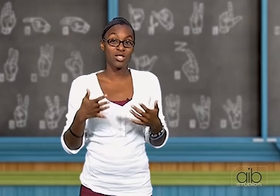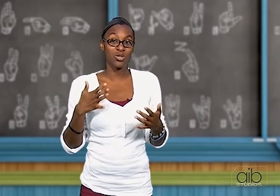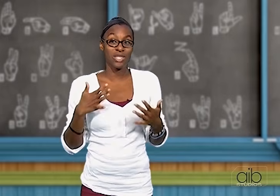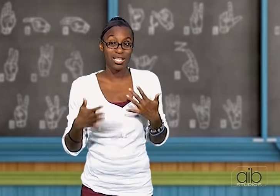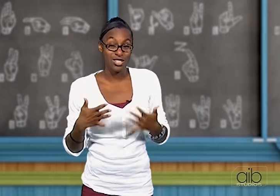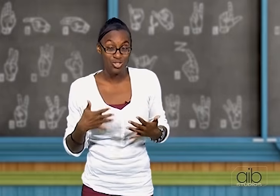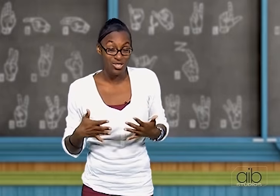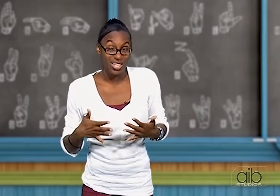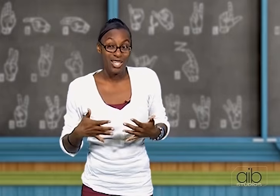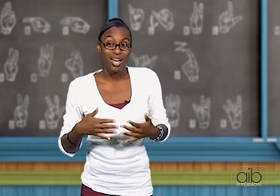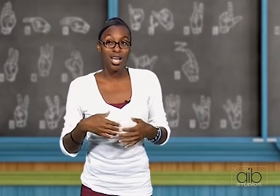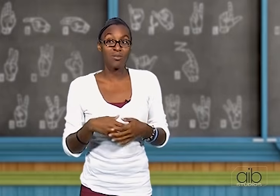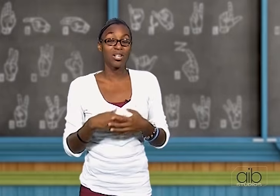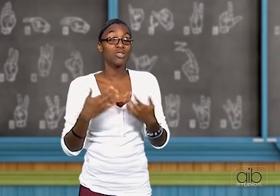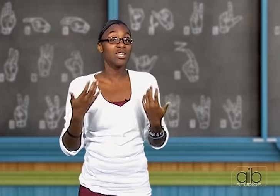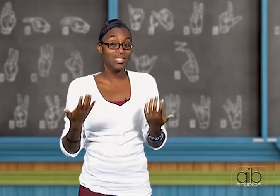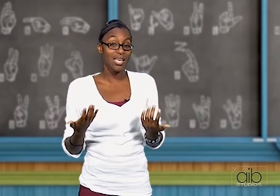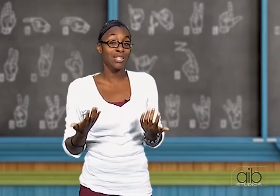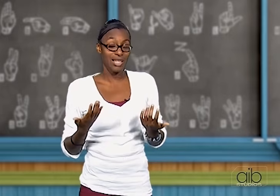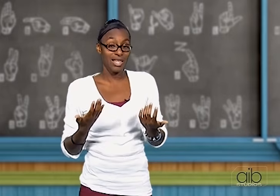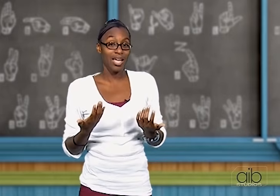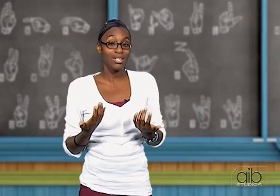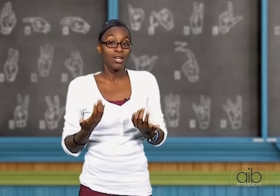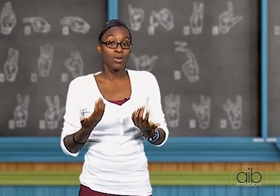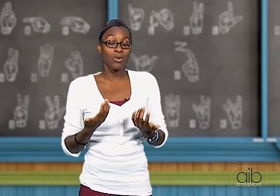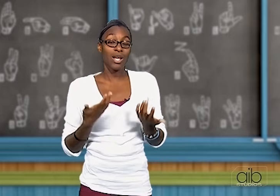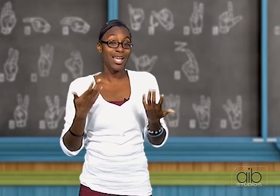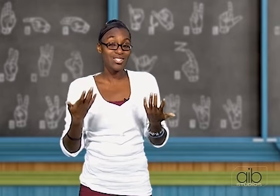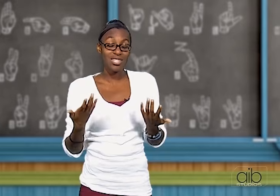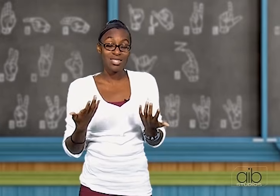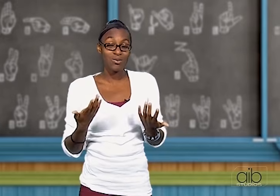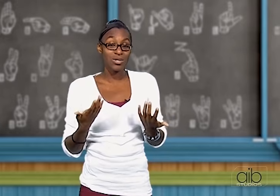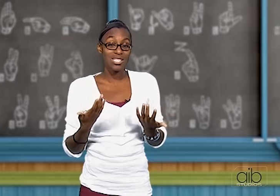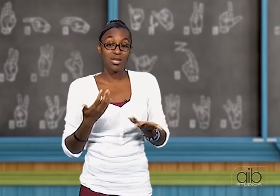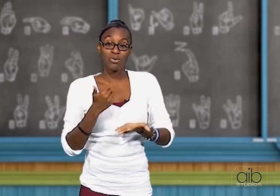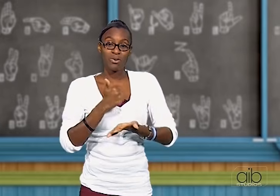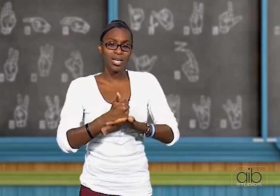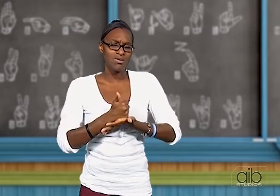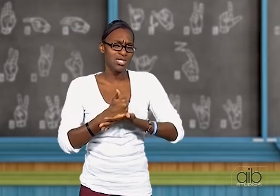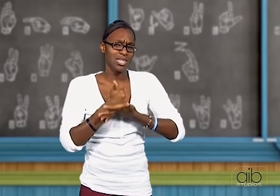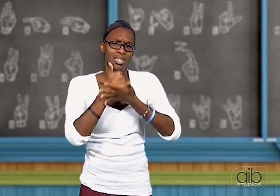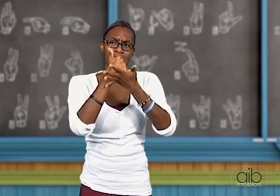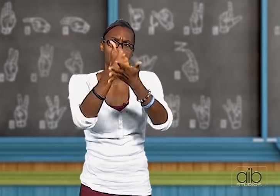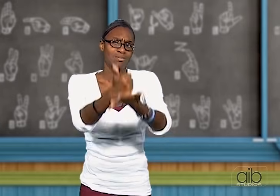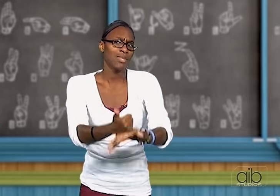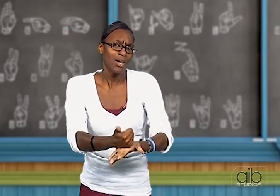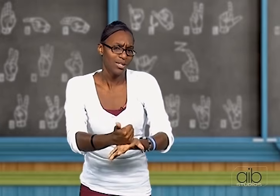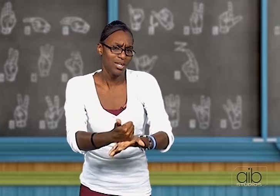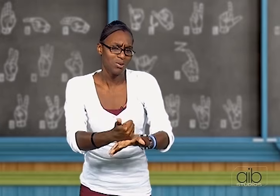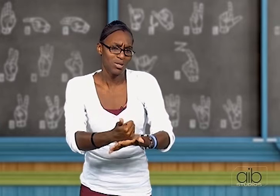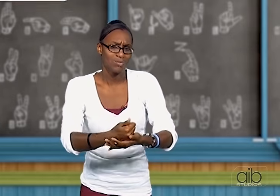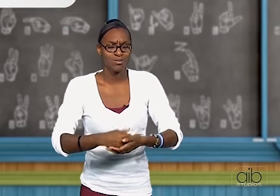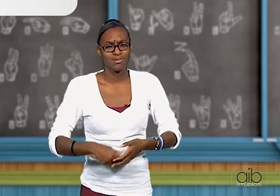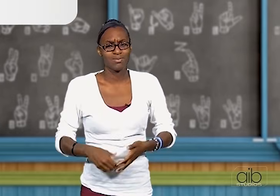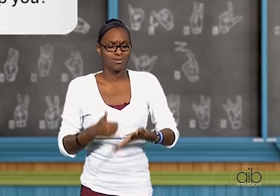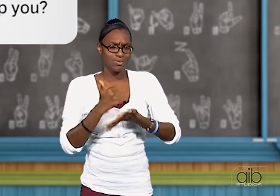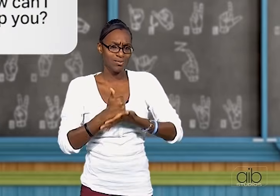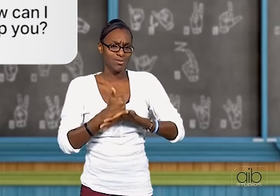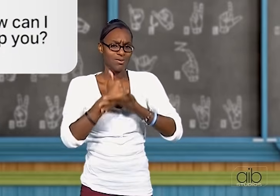too English. But you can sign like that. Or I just like the really simple way of just saying, how can I help you?